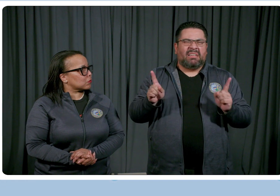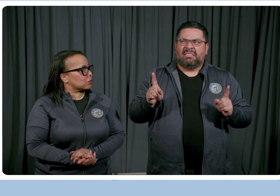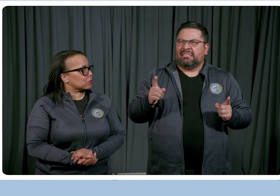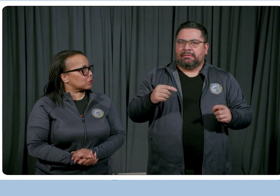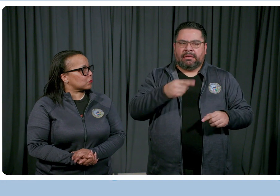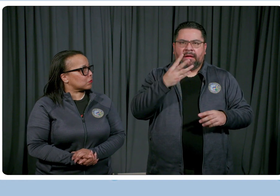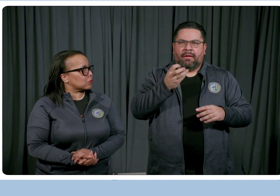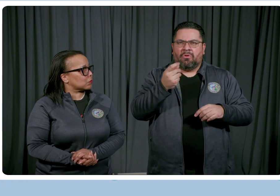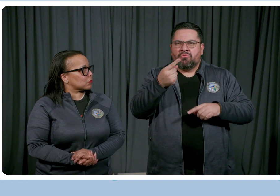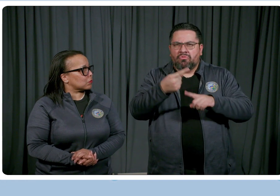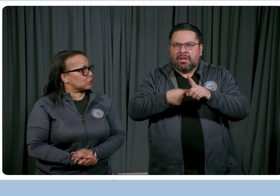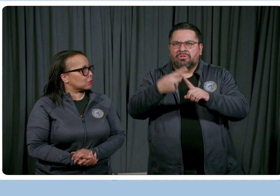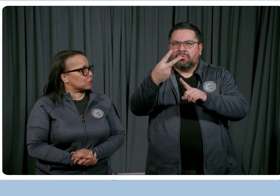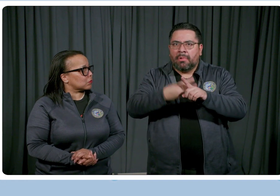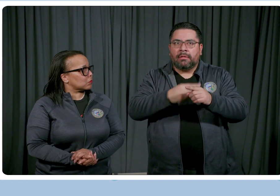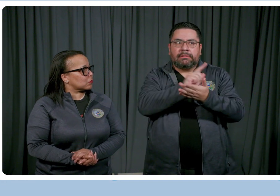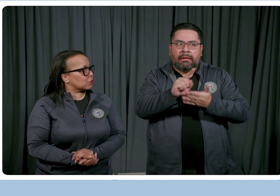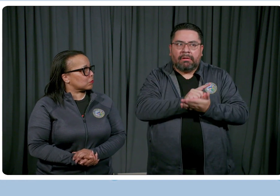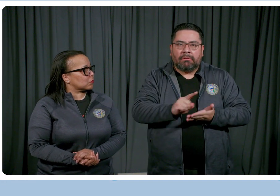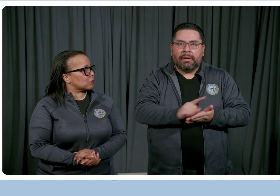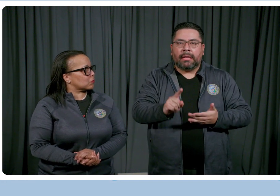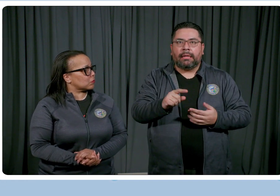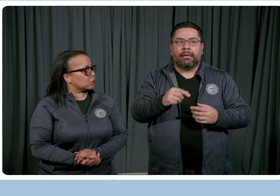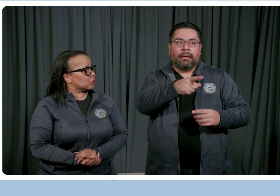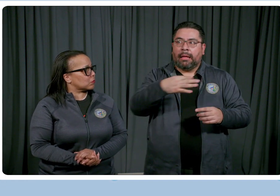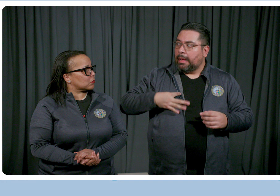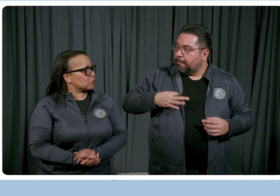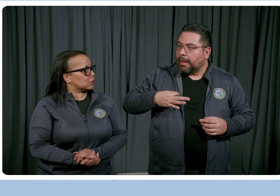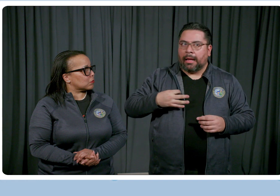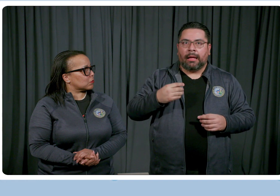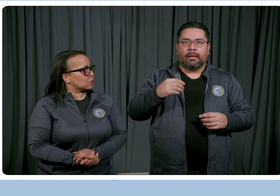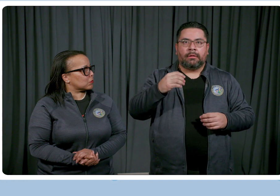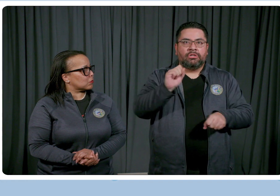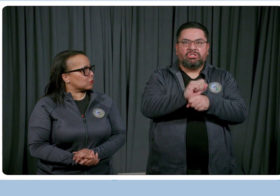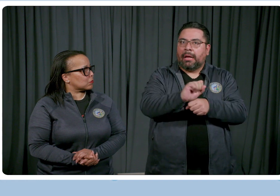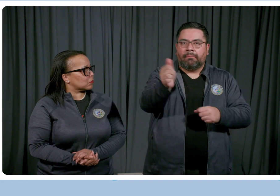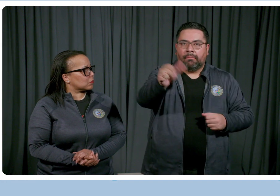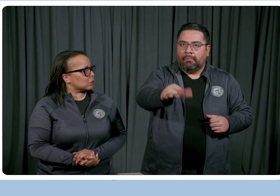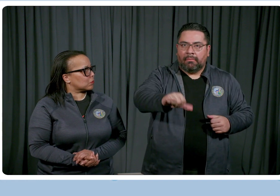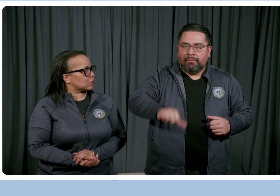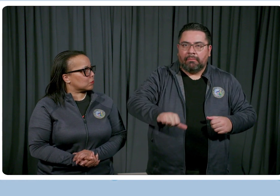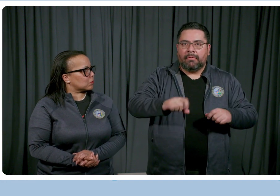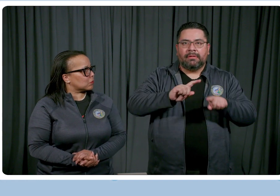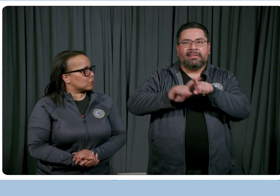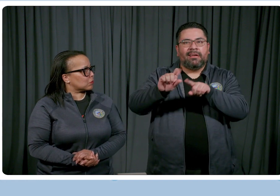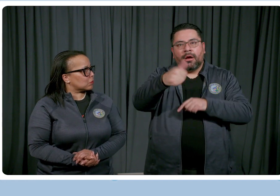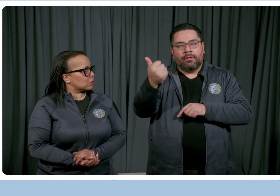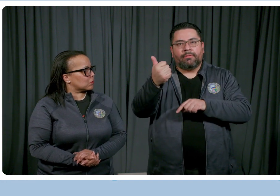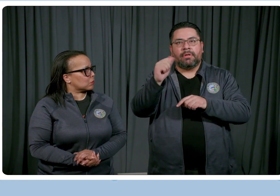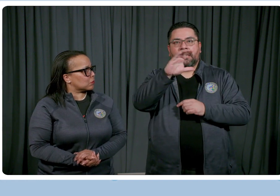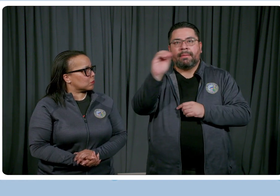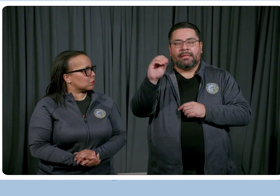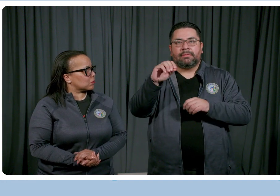meeting, but after a month or two of that and a fair amount of rejection from